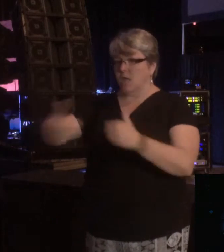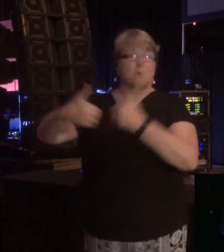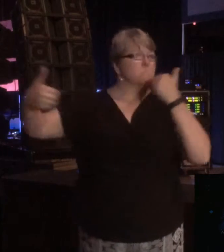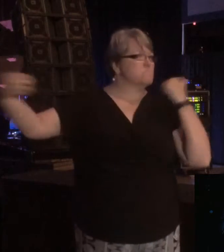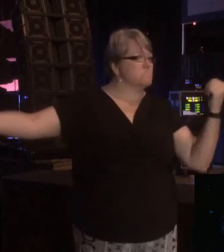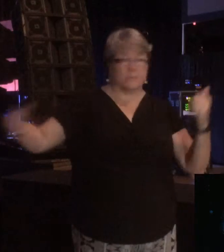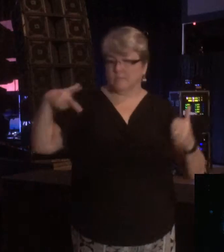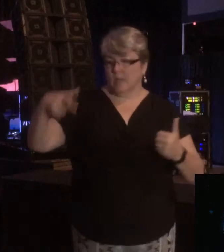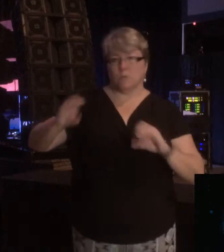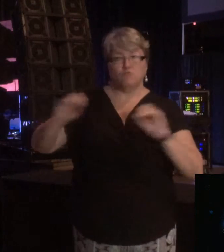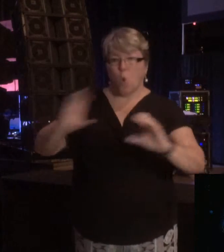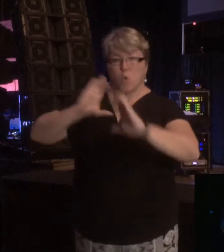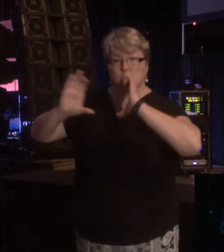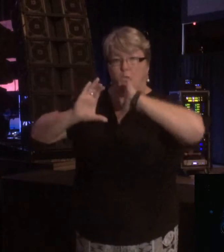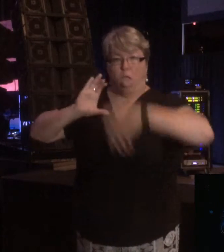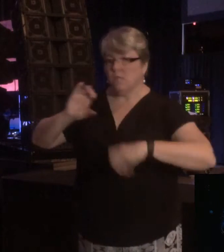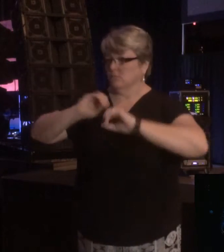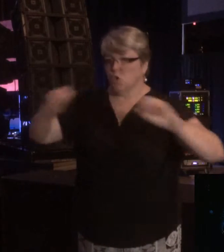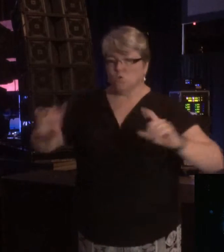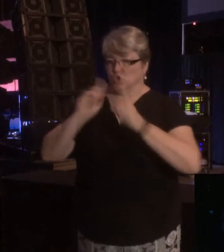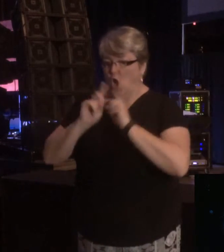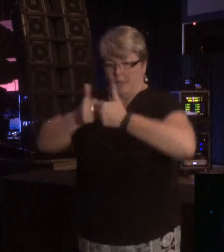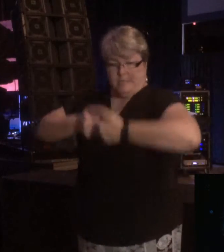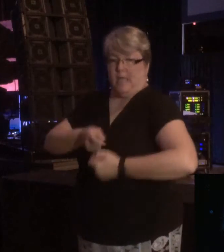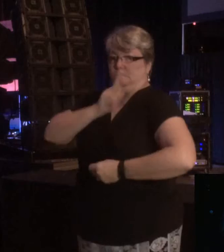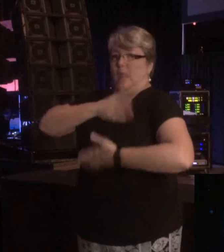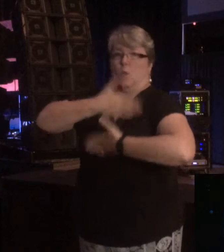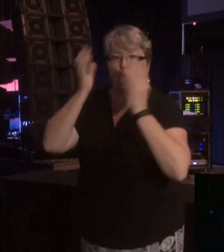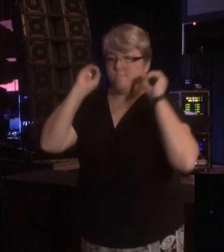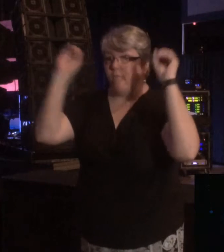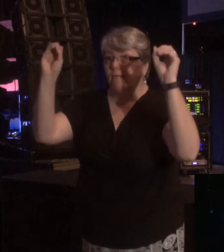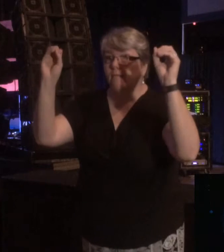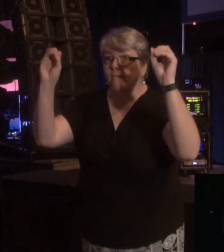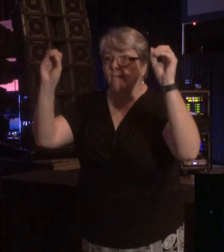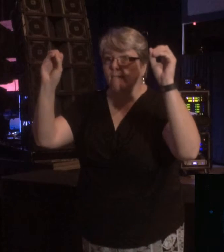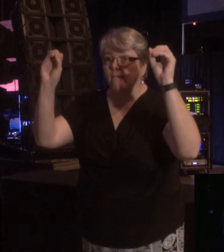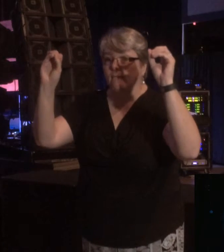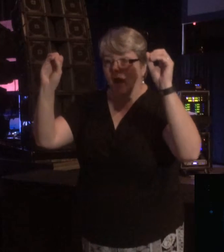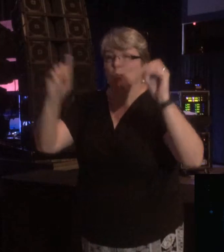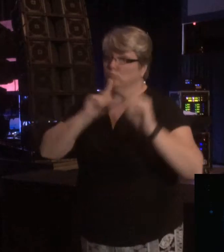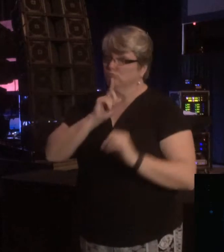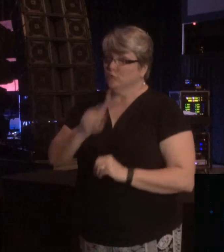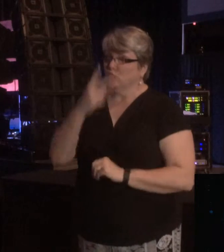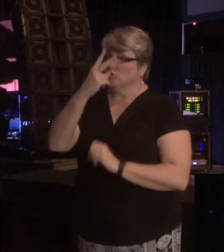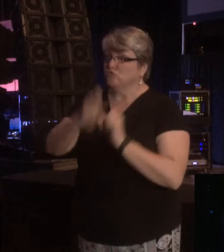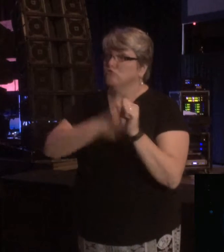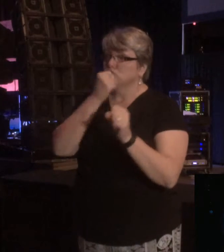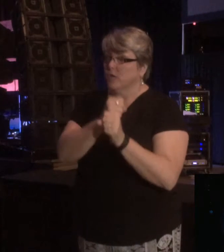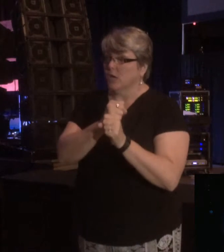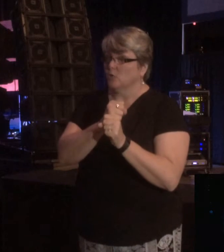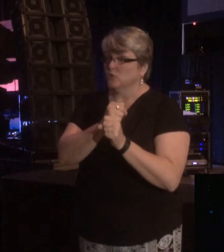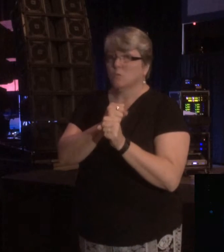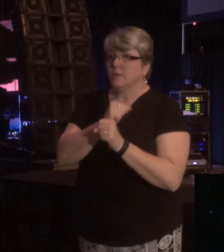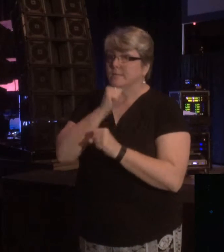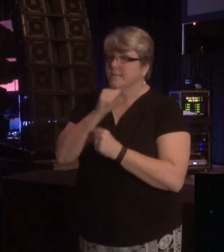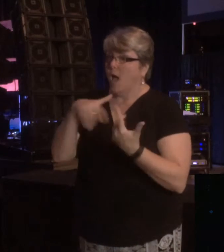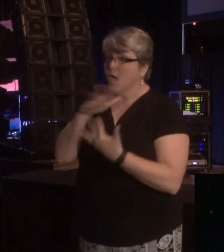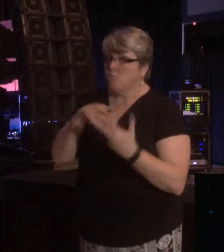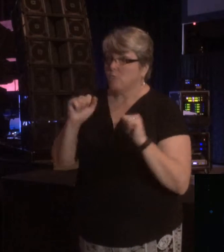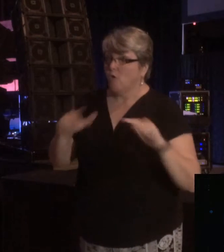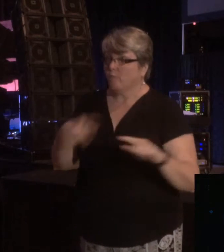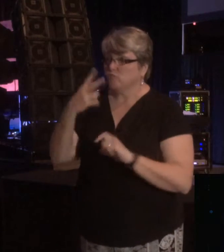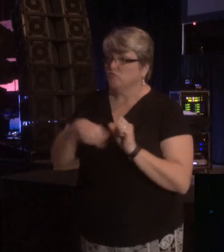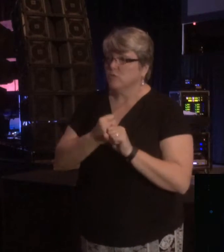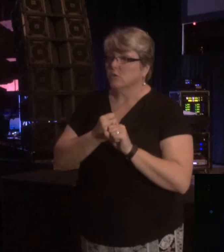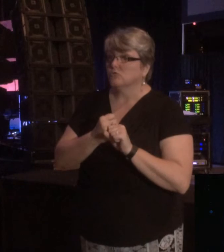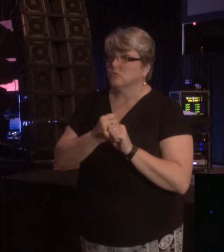with the Lord, sitting with the Lord and really working on all the deep issues that I had bottled up for years. That's the only way that I got to a